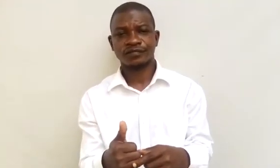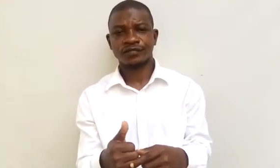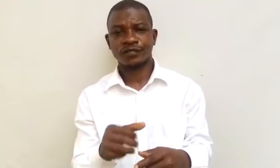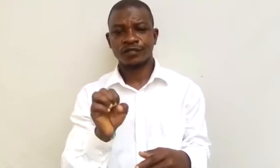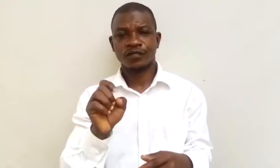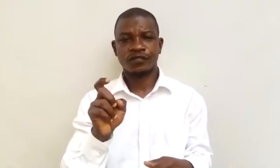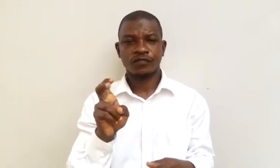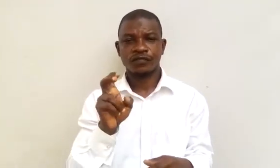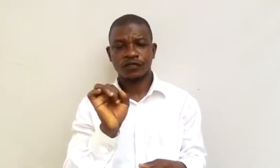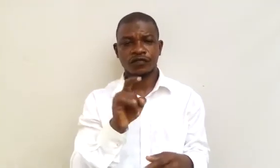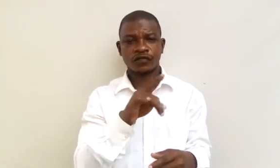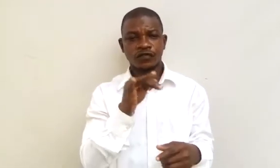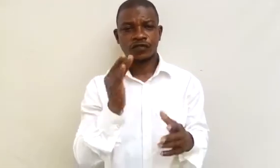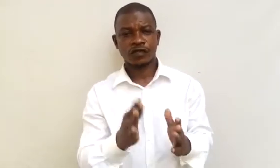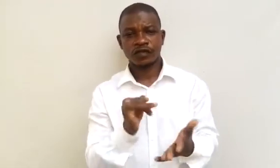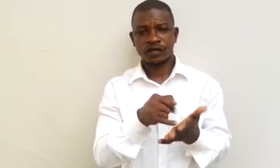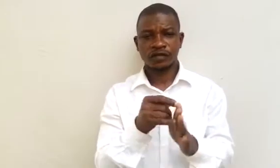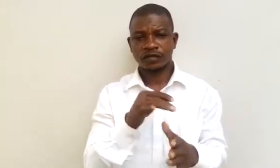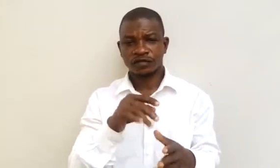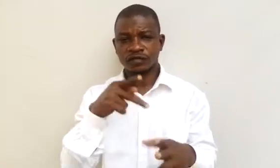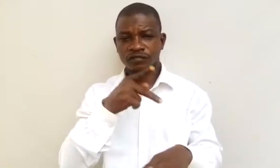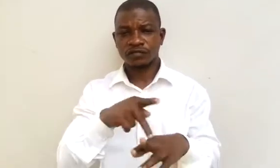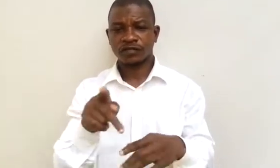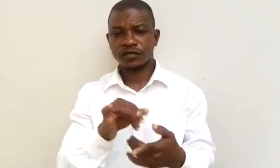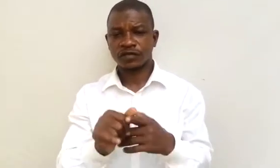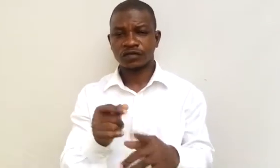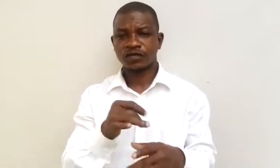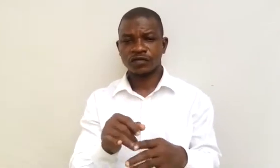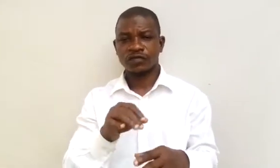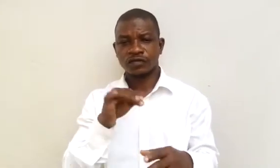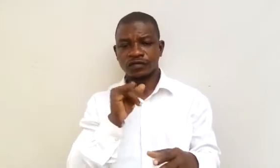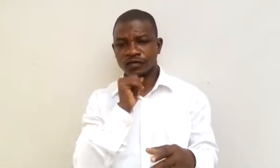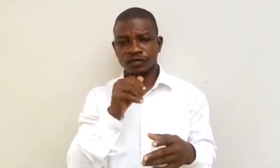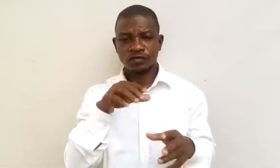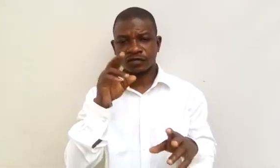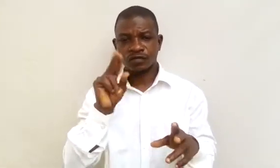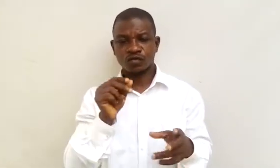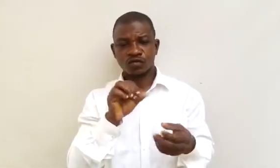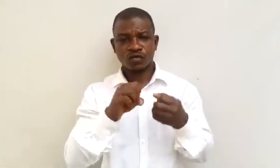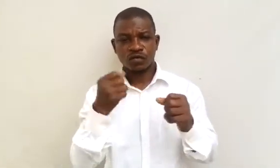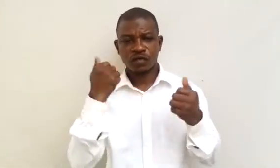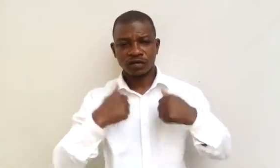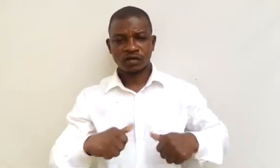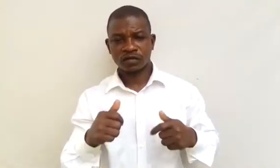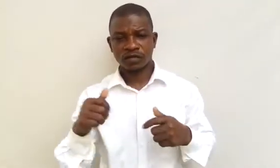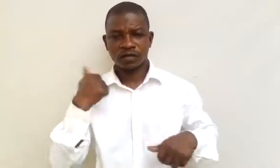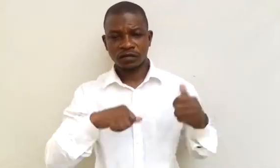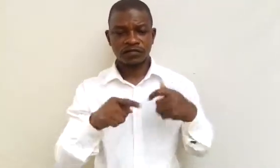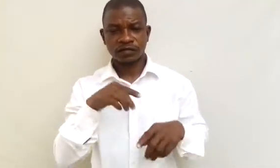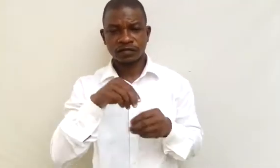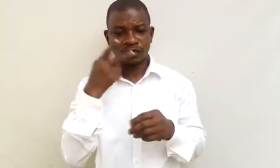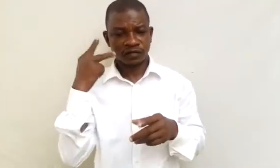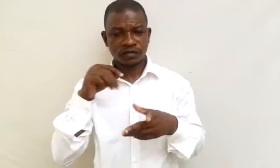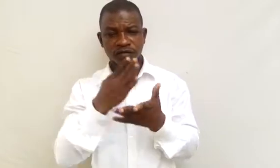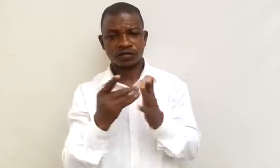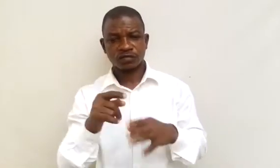Estivation. It is a period of inactivity seen in some animals during long